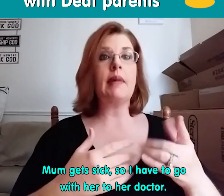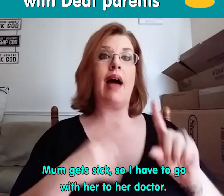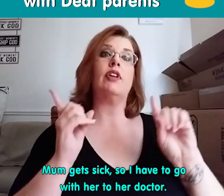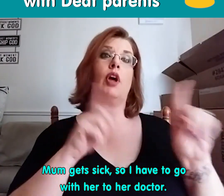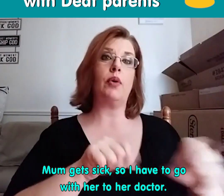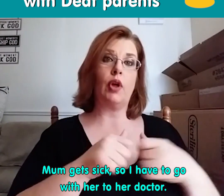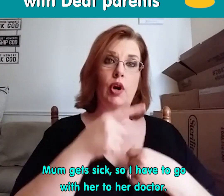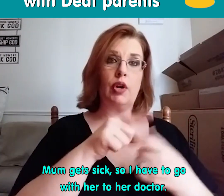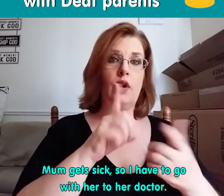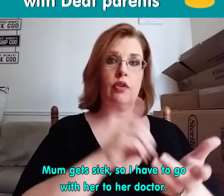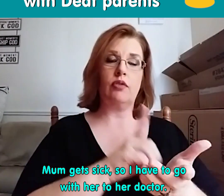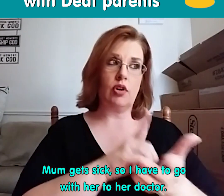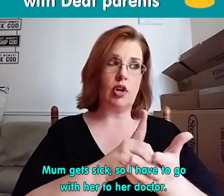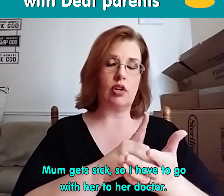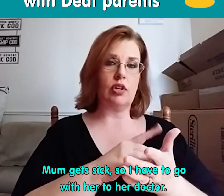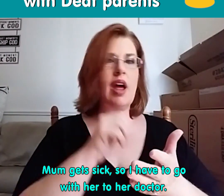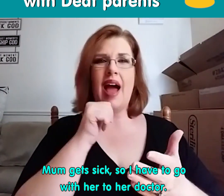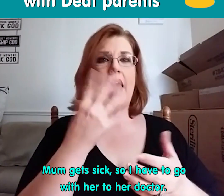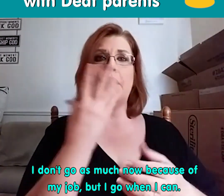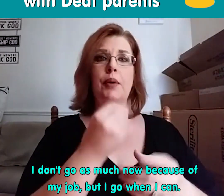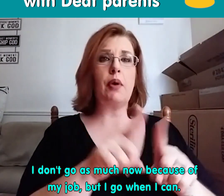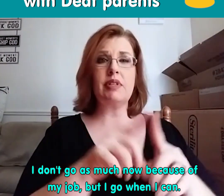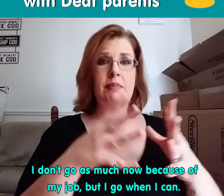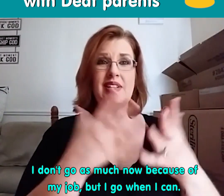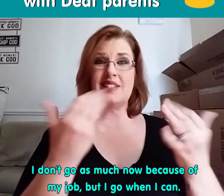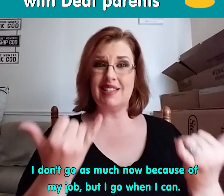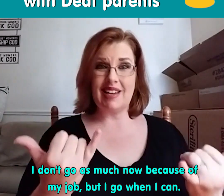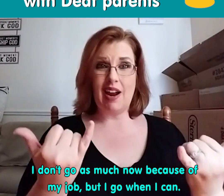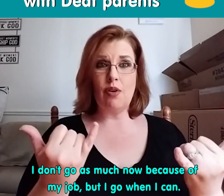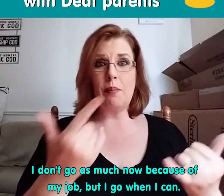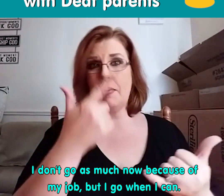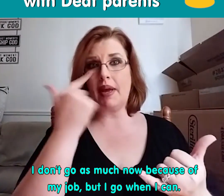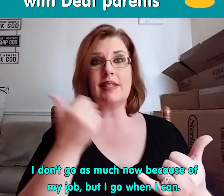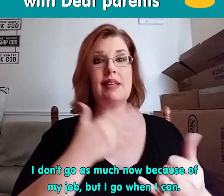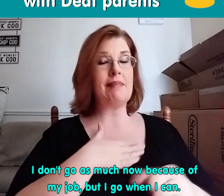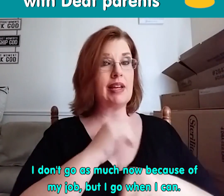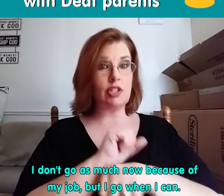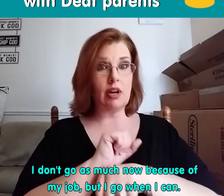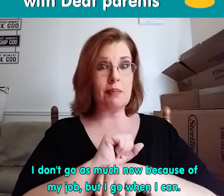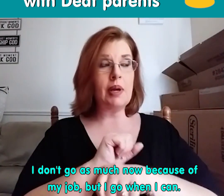And I felt like it wasn't fair, and life wasn't fair.